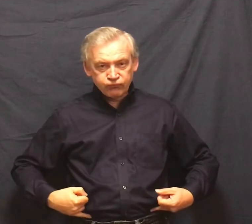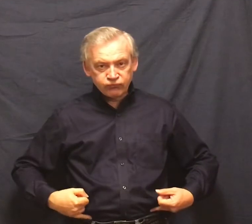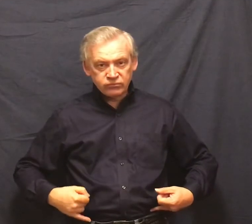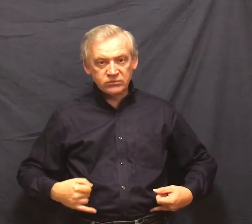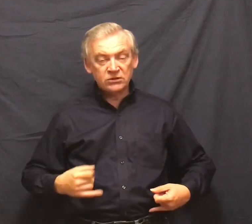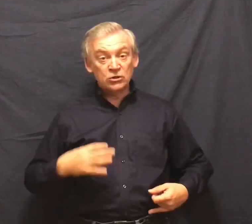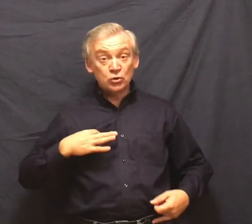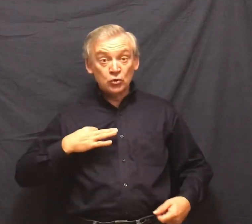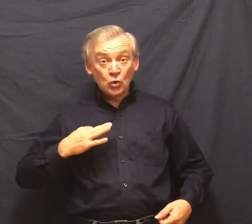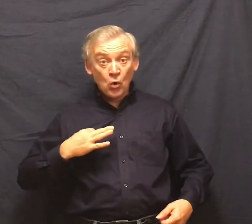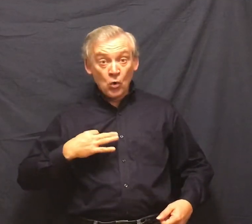coat.